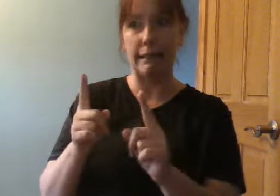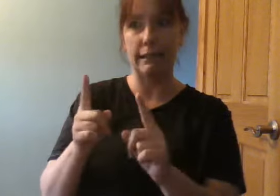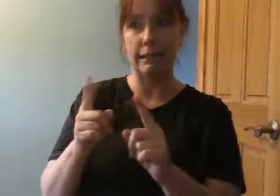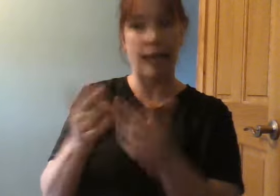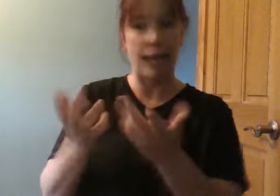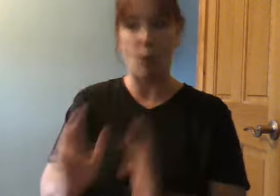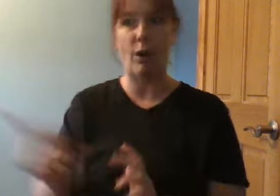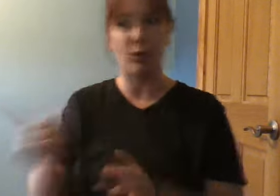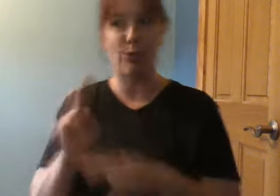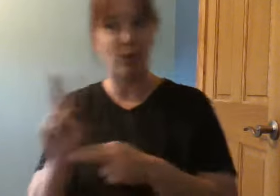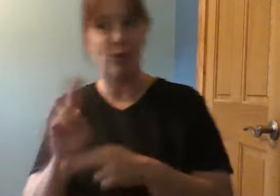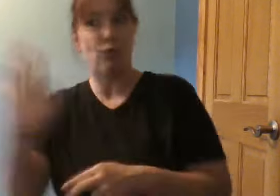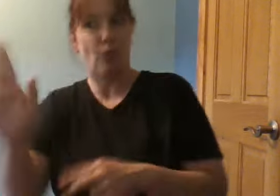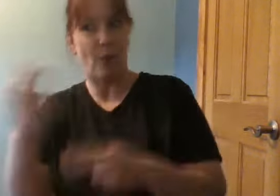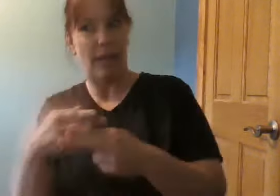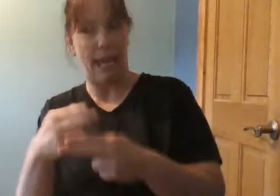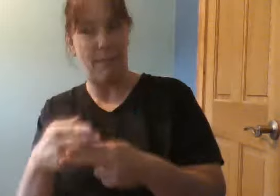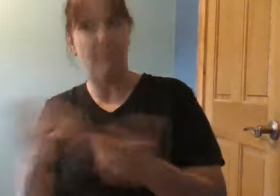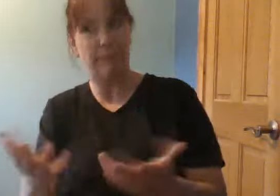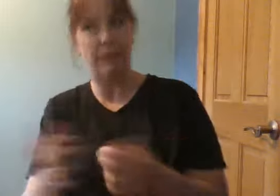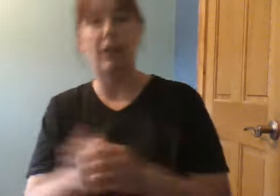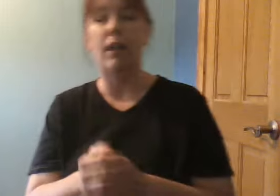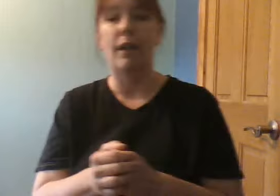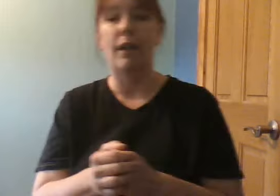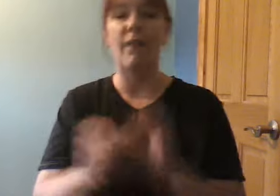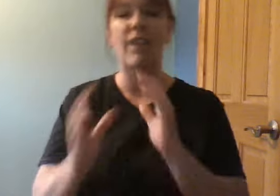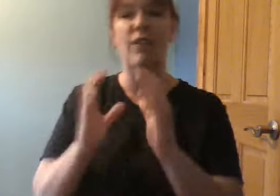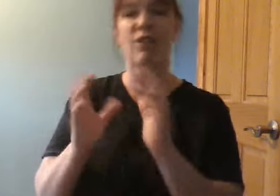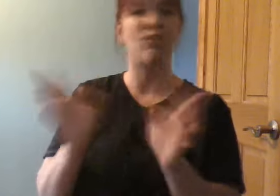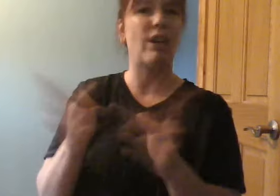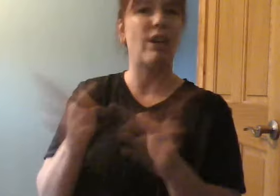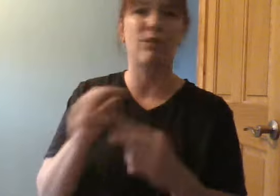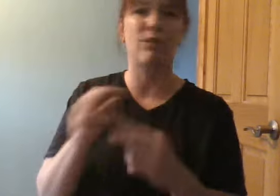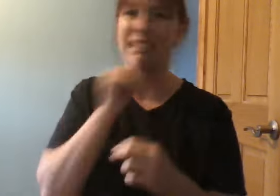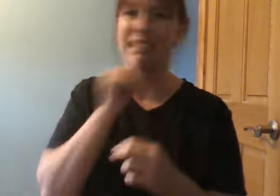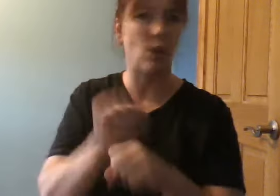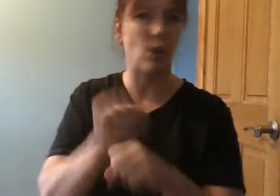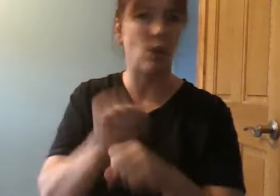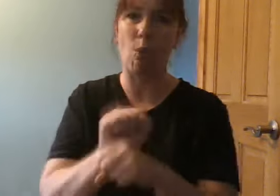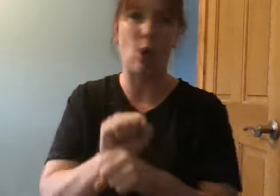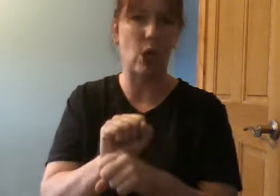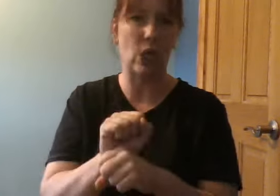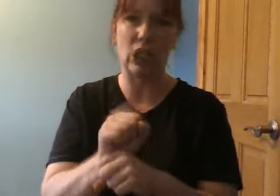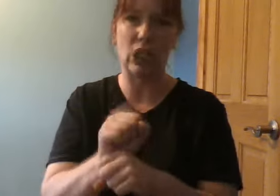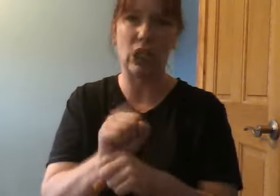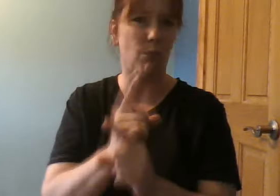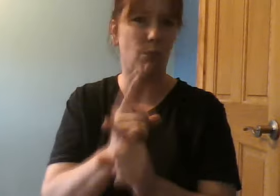and there's no progress. We get stuck. And so the chat room thing doesn't work properly, and it's a very bad way of thinking about identity.